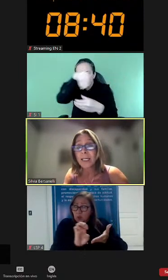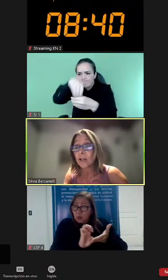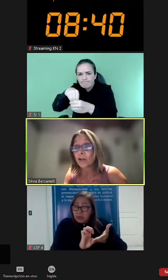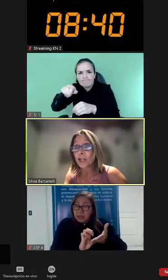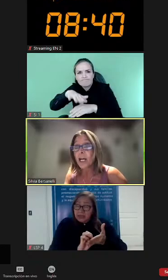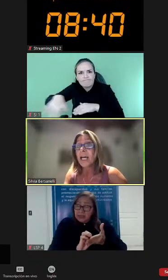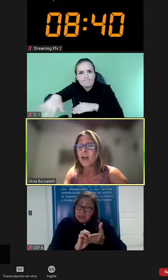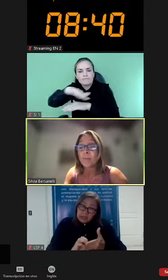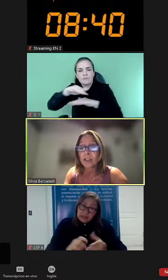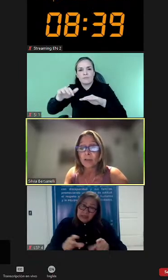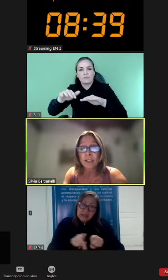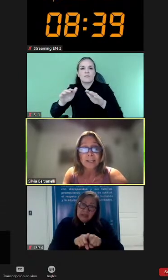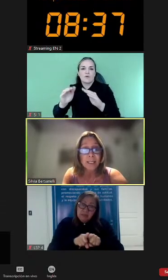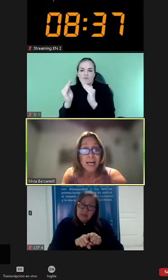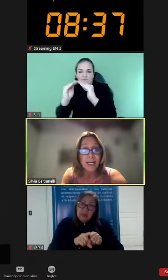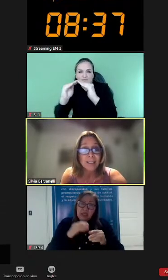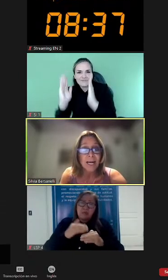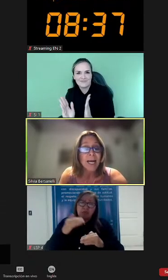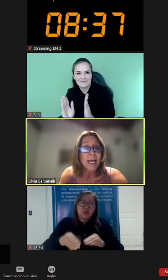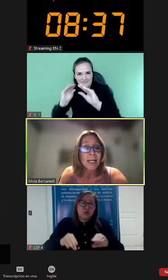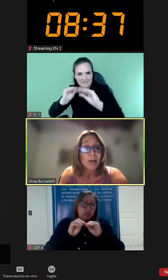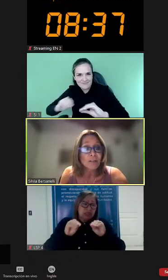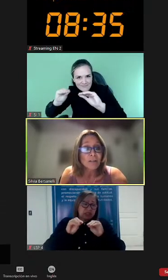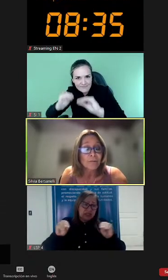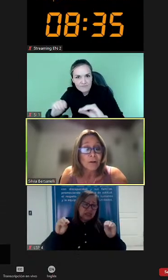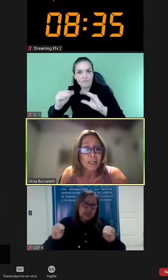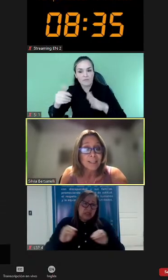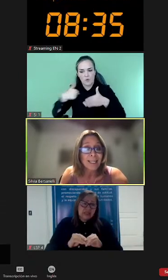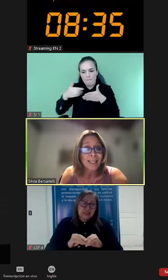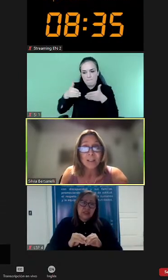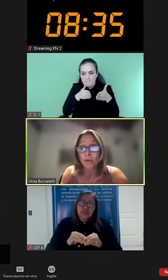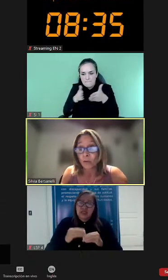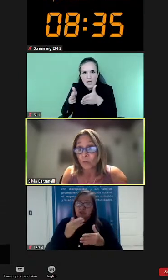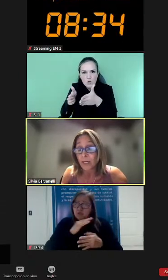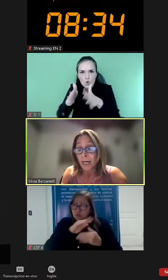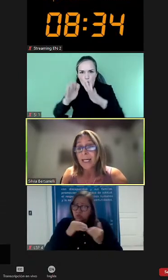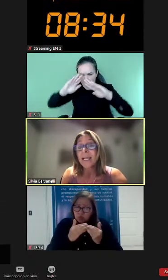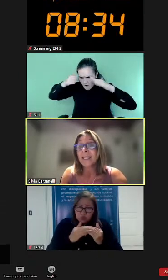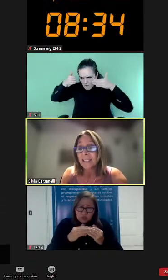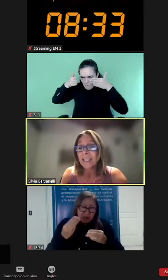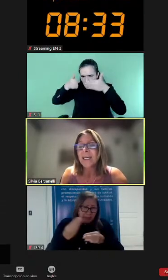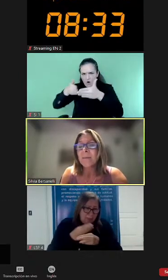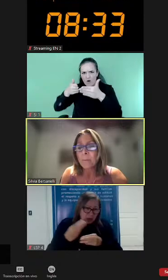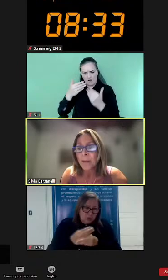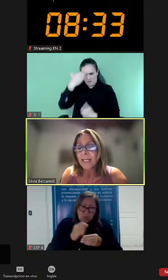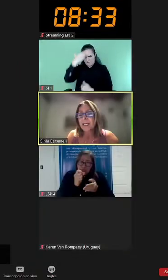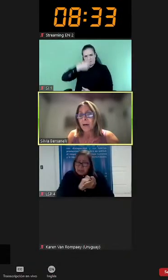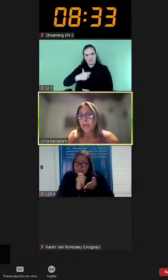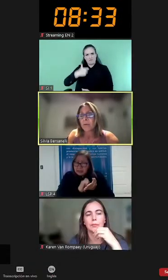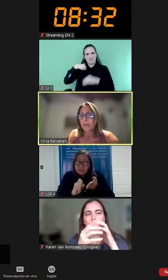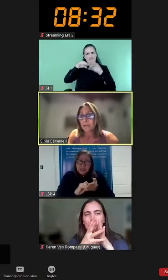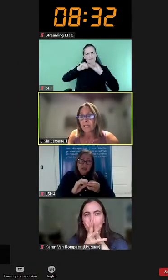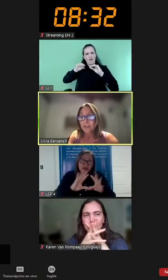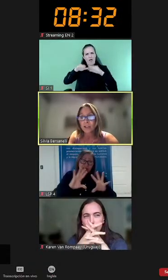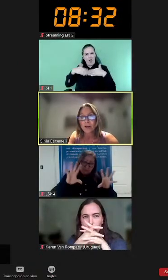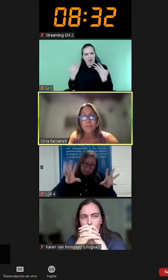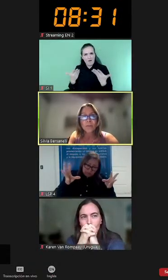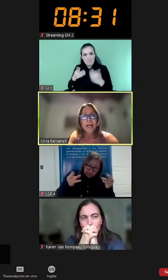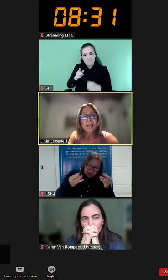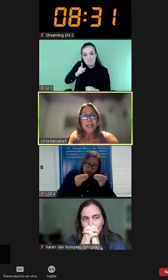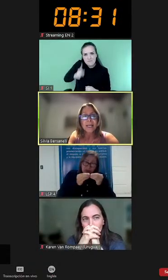organization but also contents learning and teaching approaches focuses and